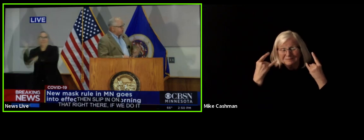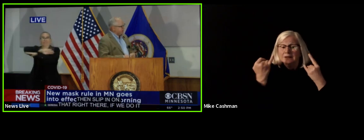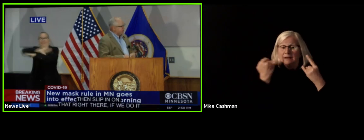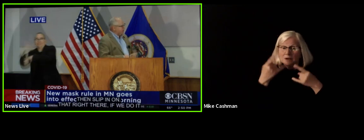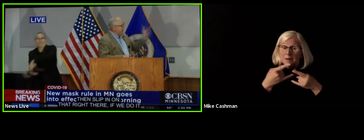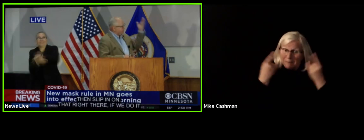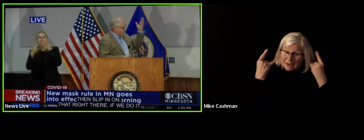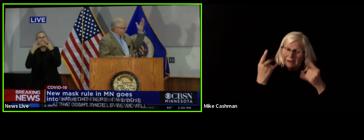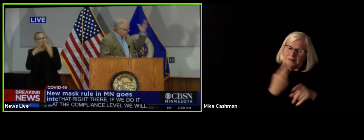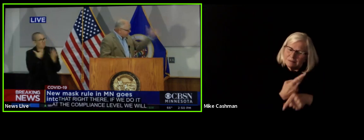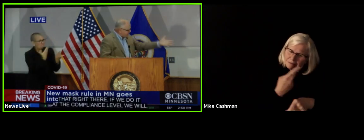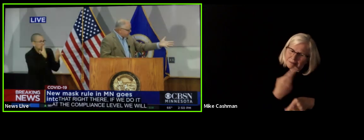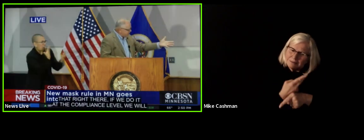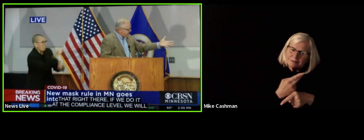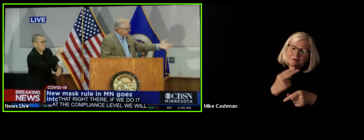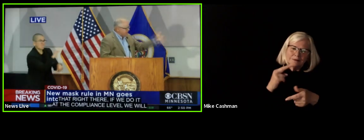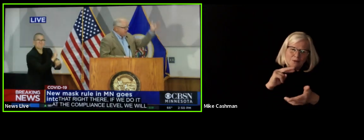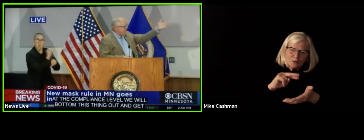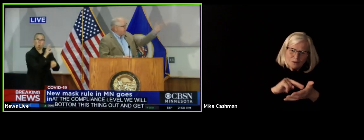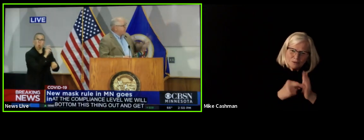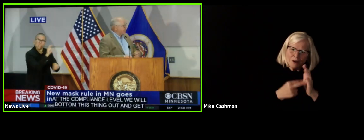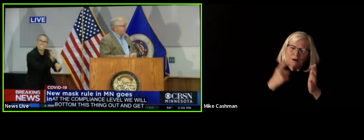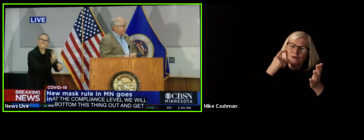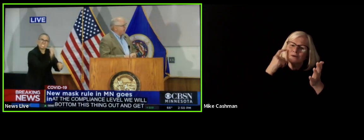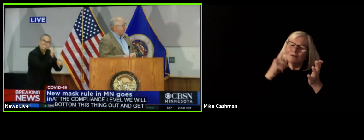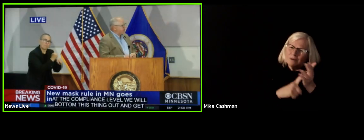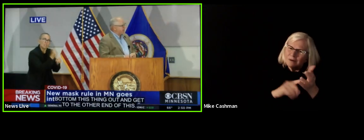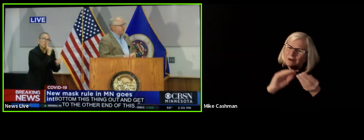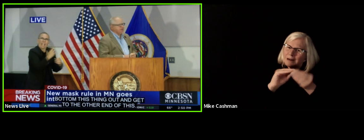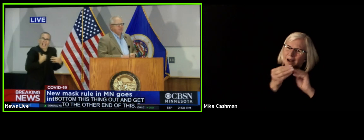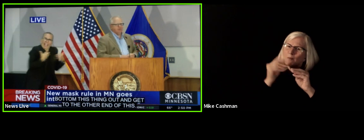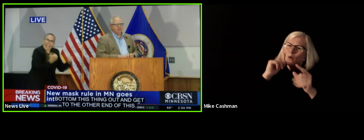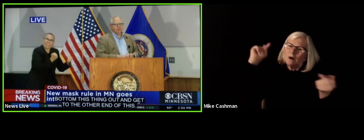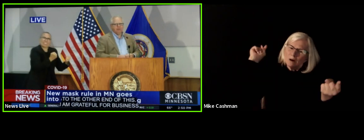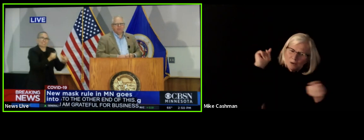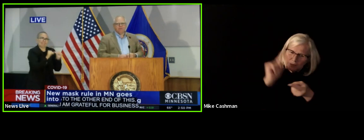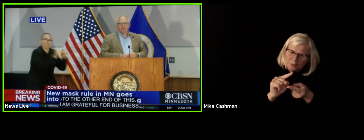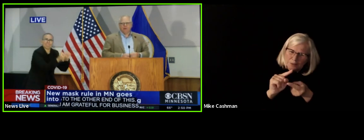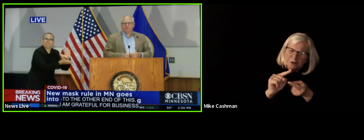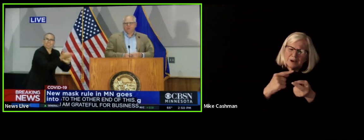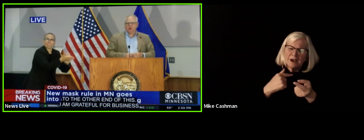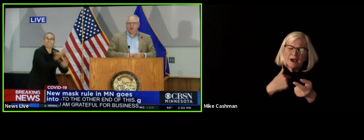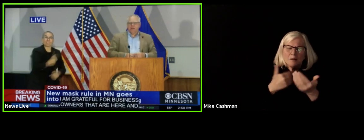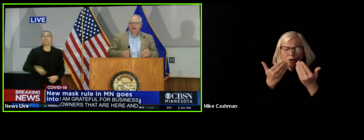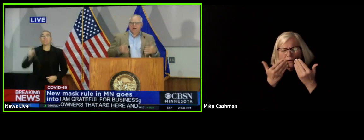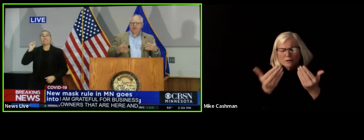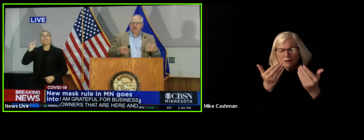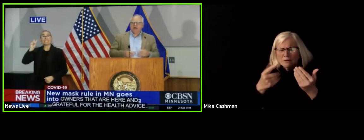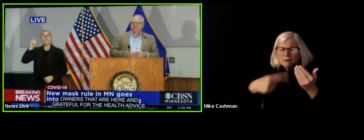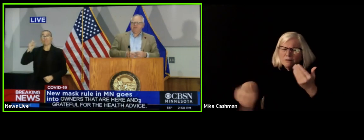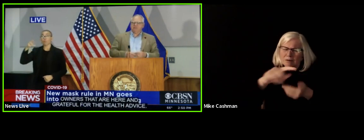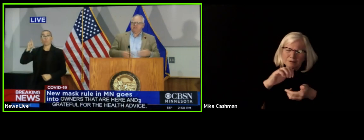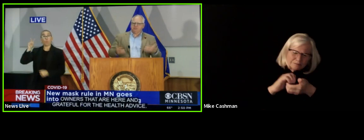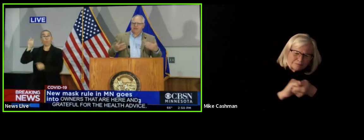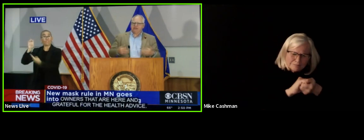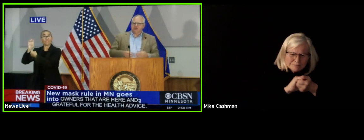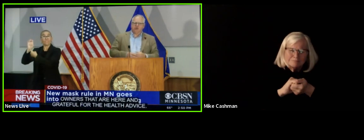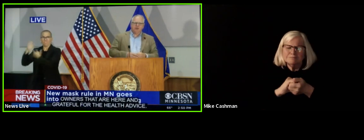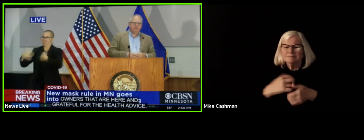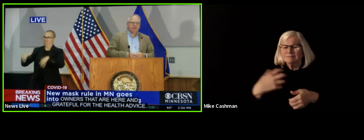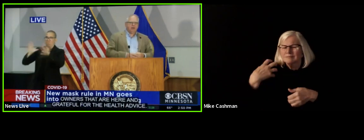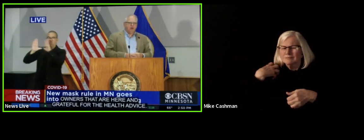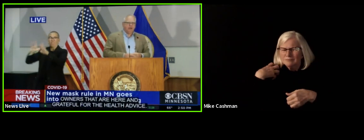who are here. I'm grateful for the health advice. I'm grateful for the collaboration. I think Steve Grove has been a pivot point for a lot of the businesses making